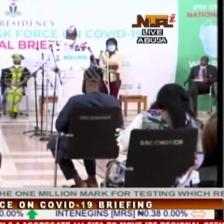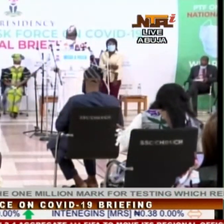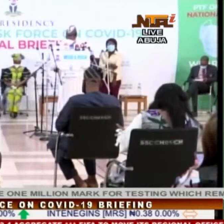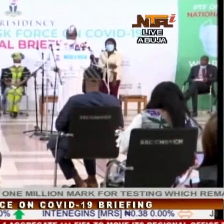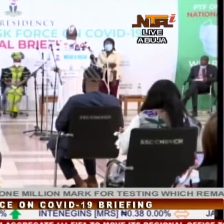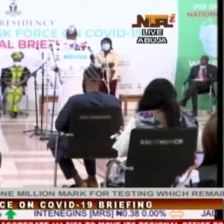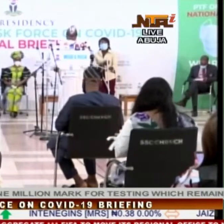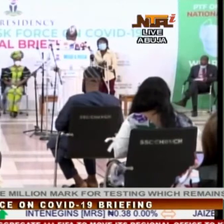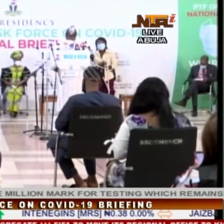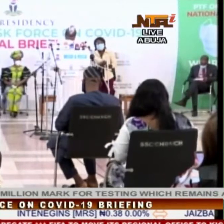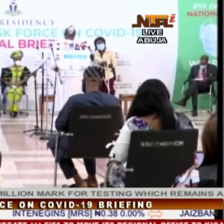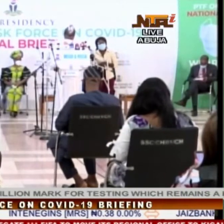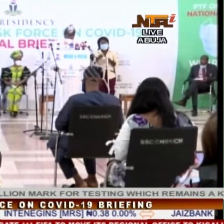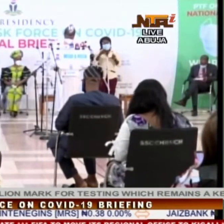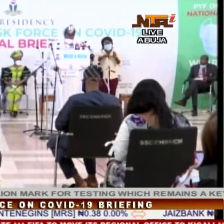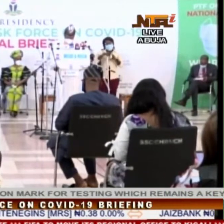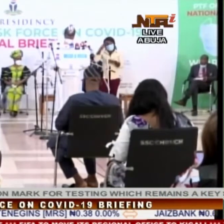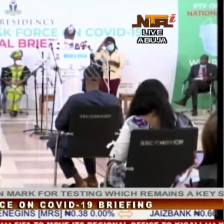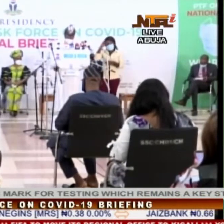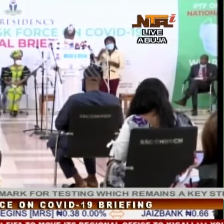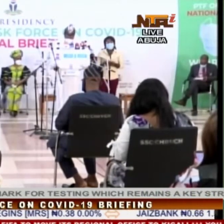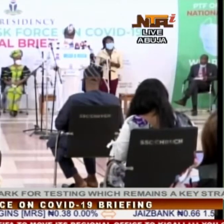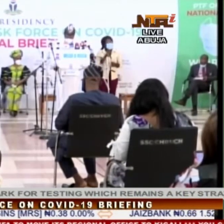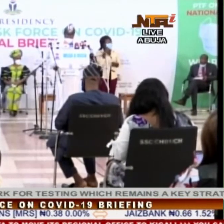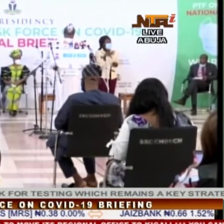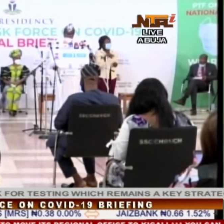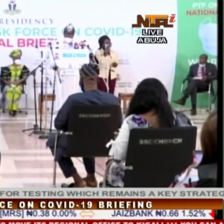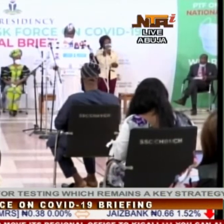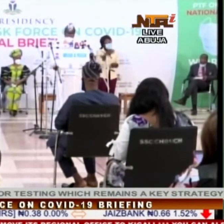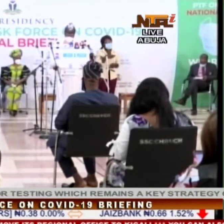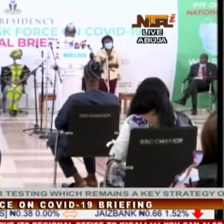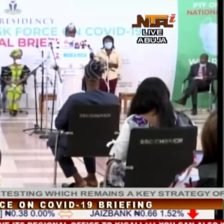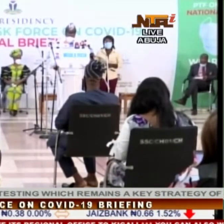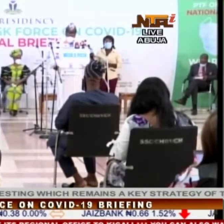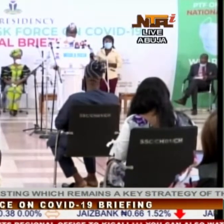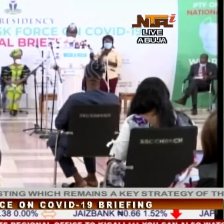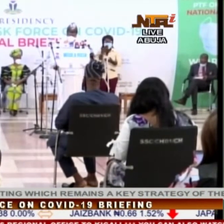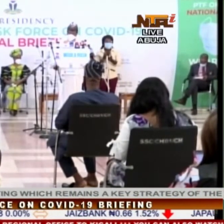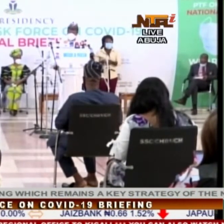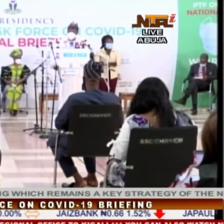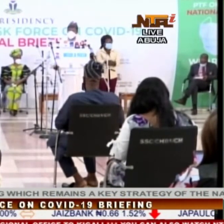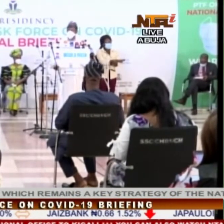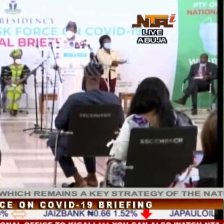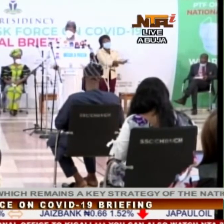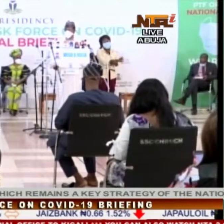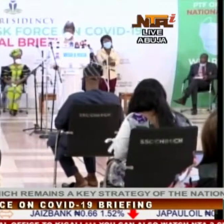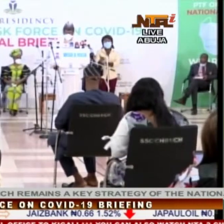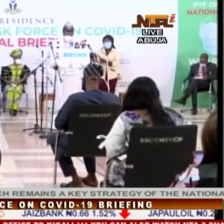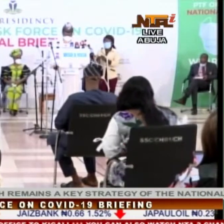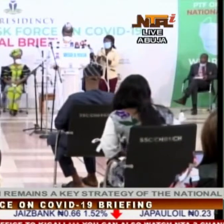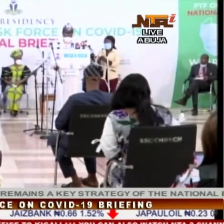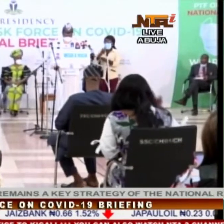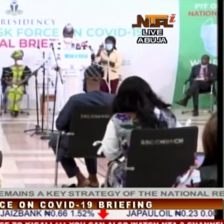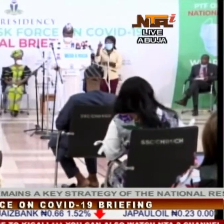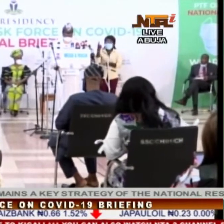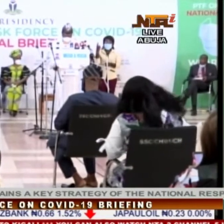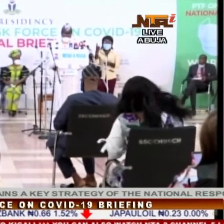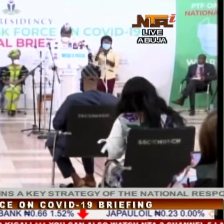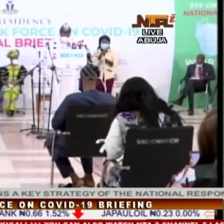Thank you, Mr. Chairman, distinguished ladies and gentlemen. Good evening. The first question was from